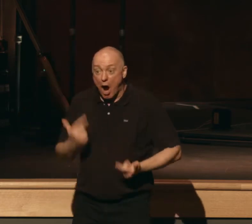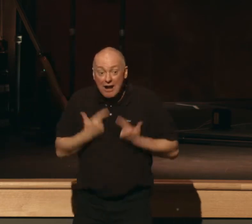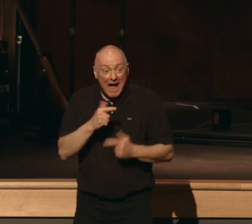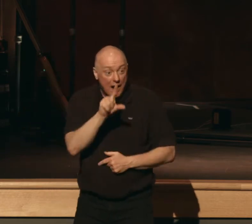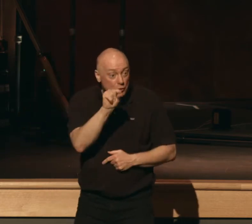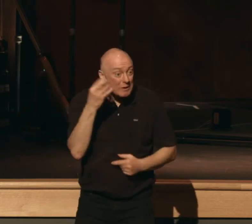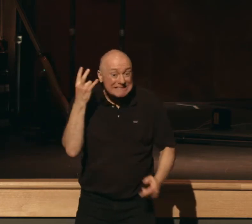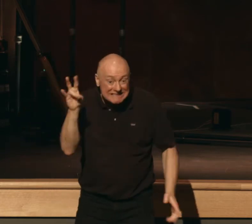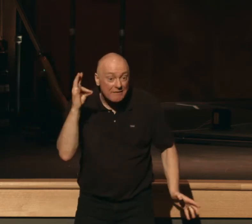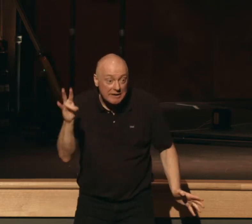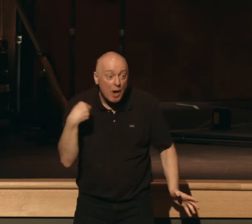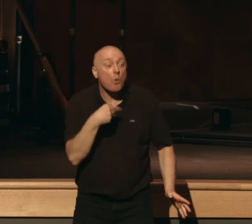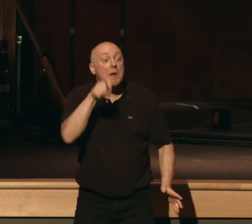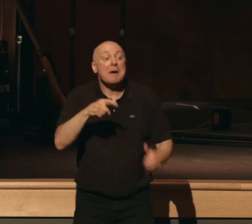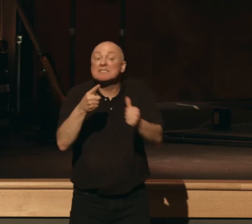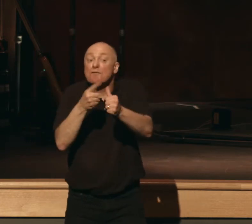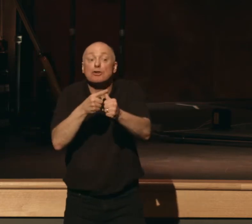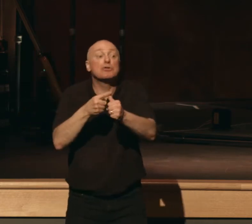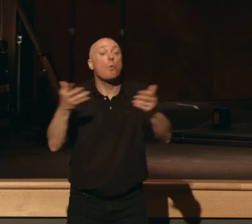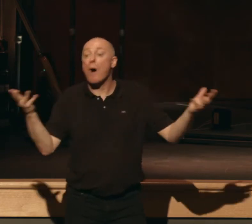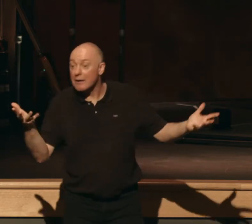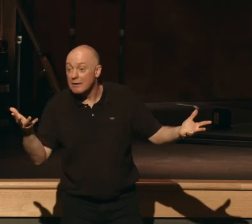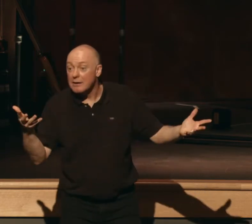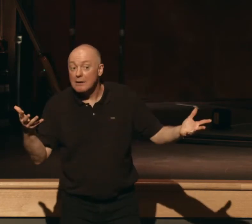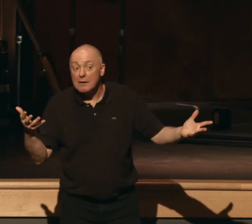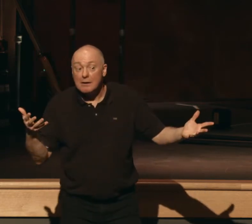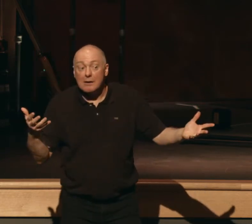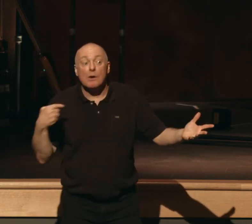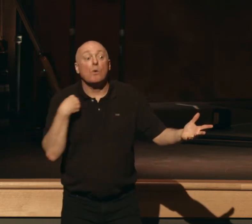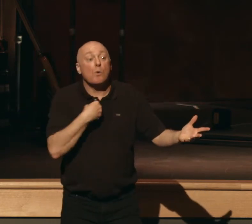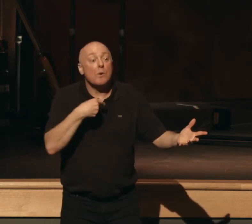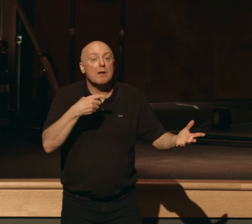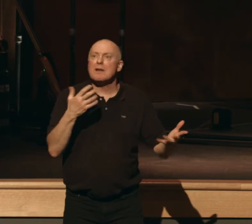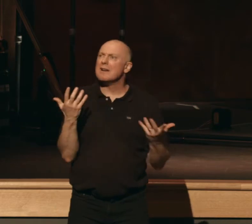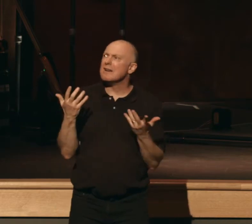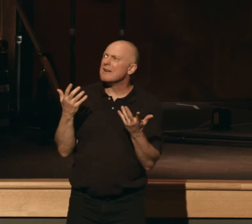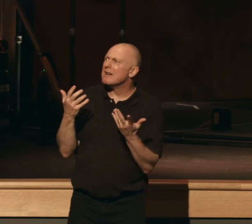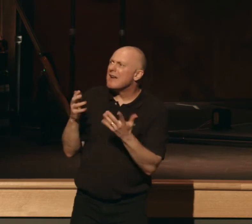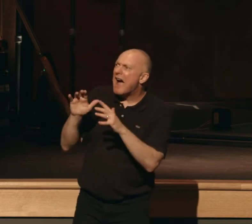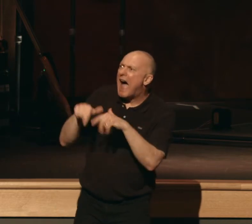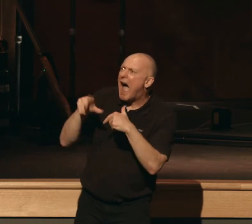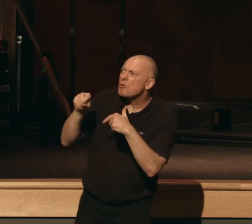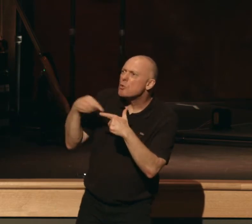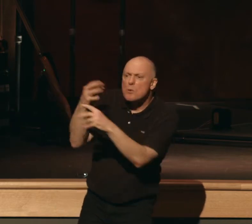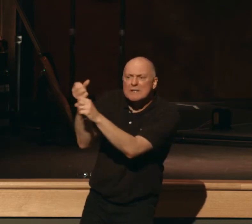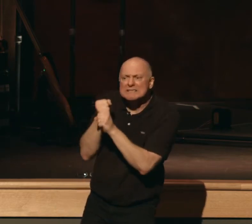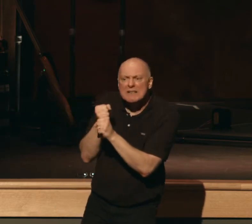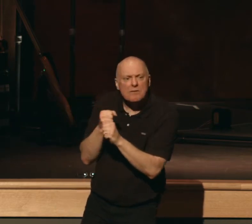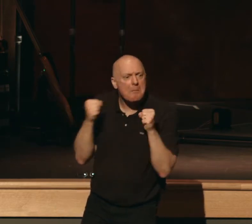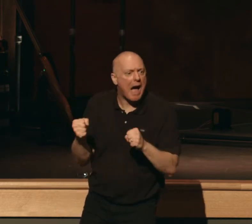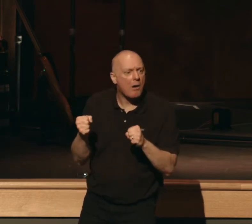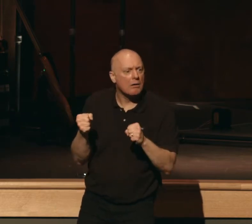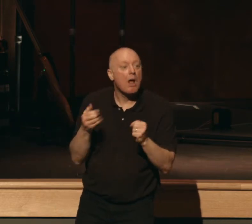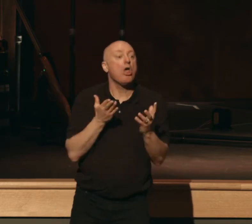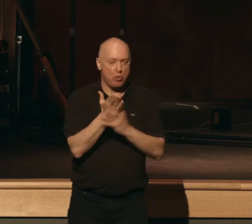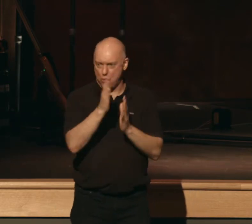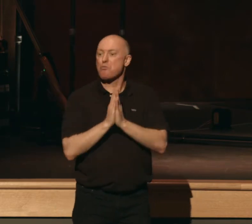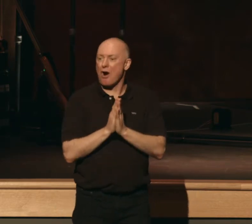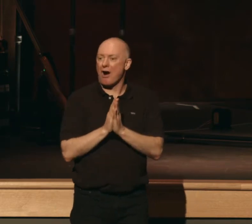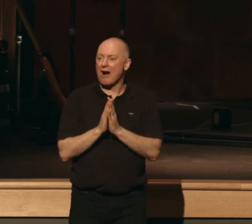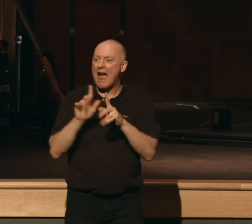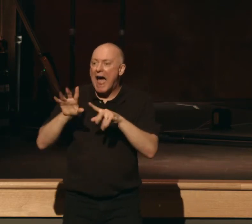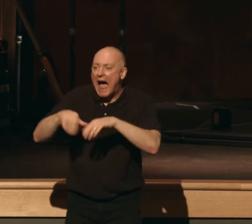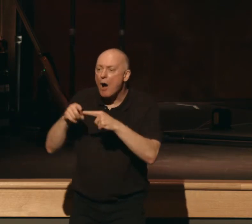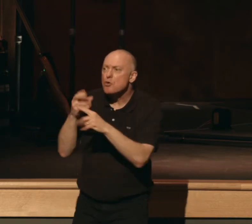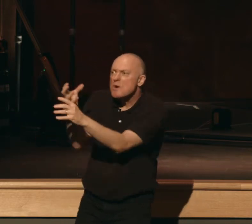in 2017, we must first know this. We must know the means of power is prayer. The means of